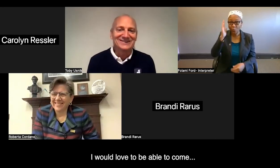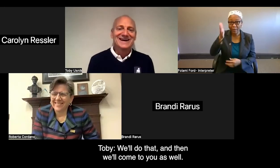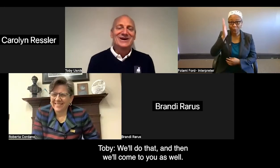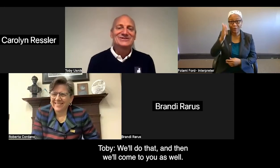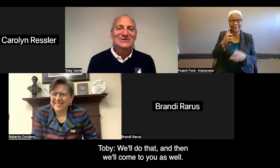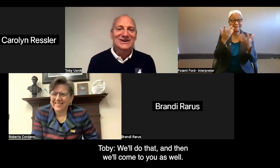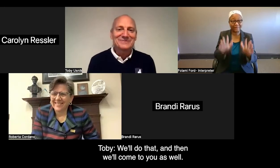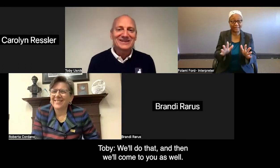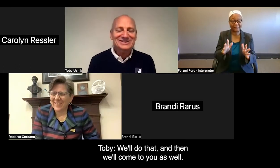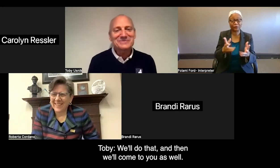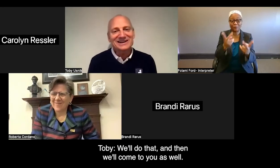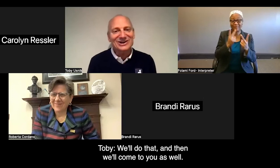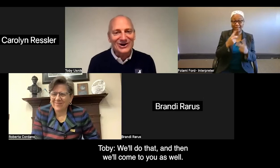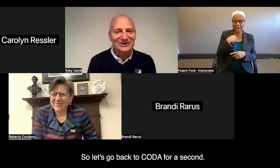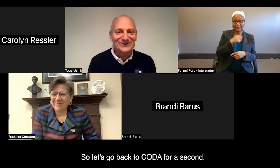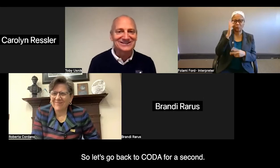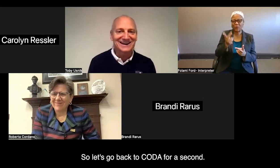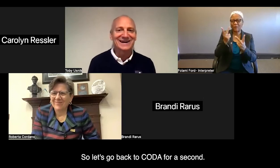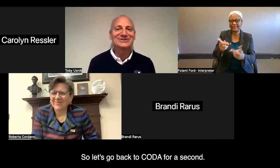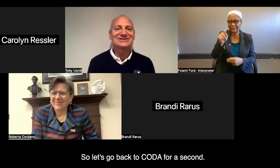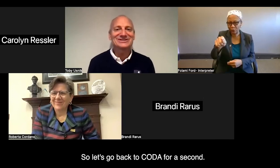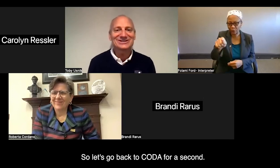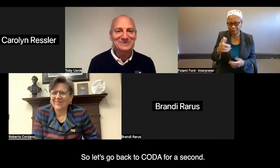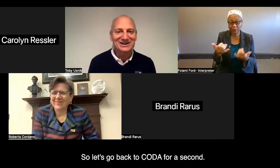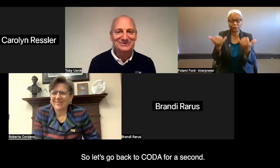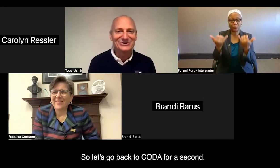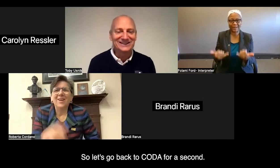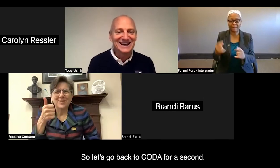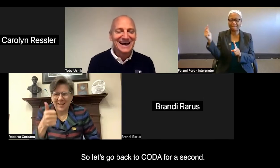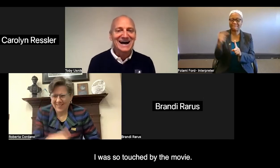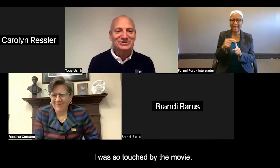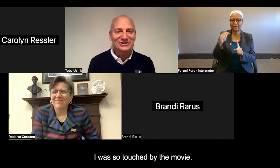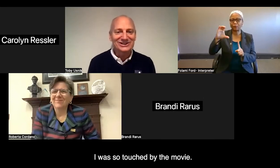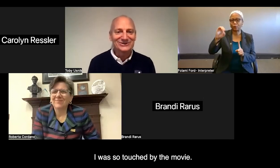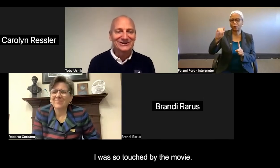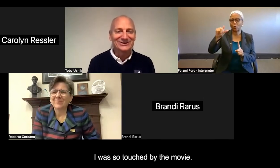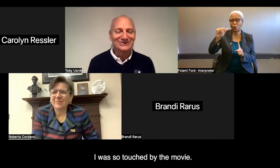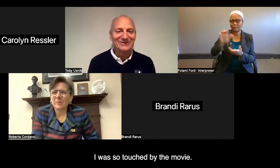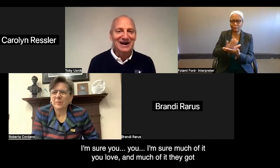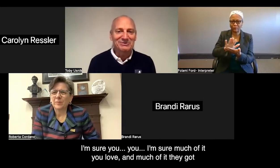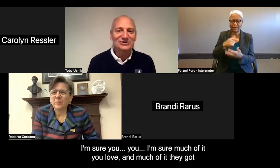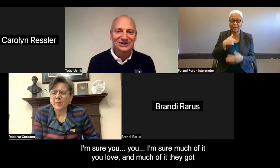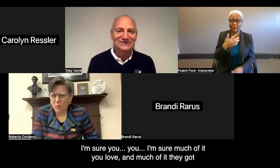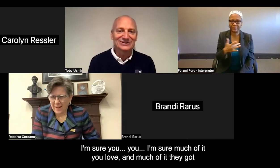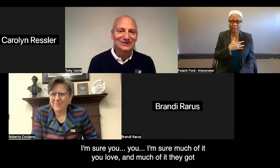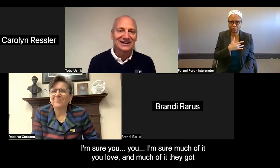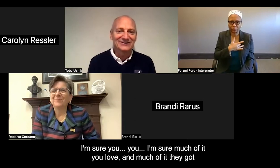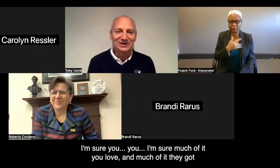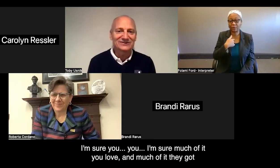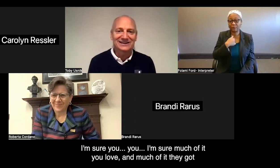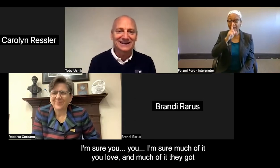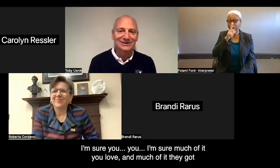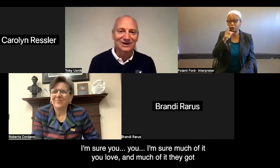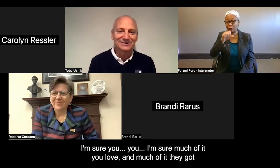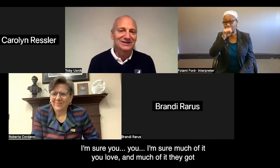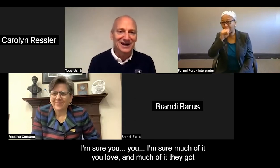to you as well. So, um, let's go back to Coda for a second. I was so touched by the movie. I'm sure you, you, I'm sure much of it, love